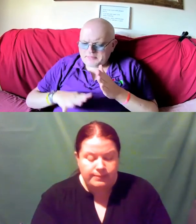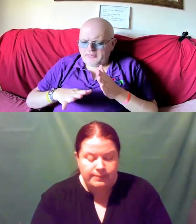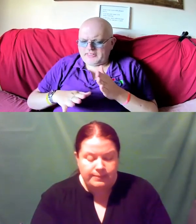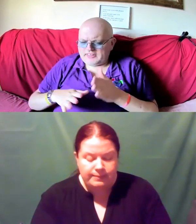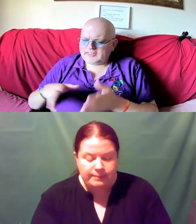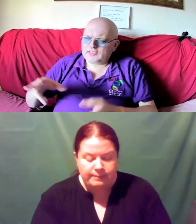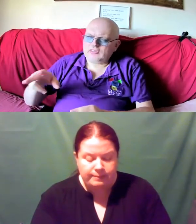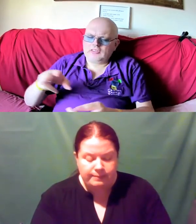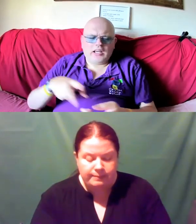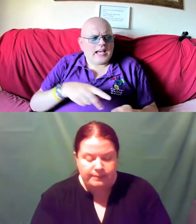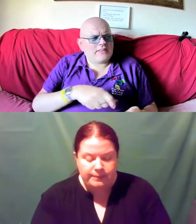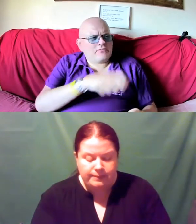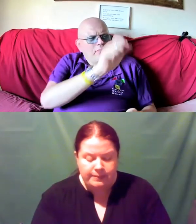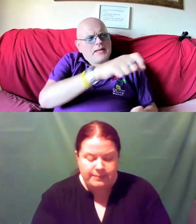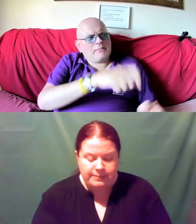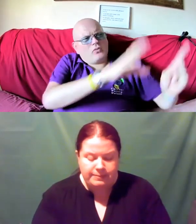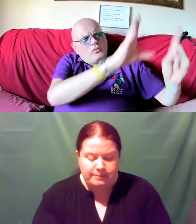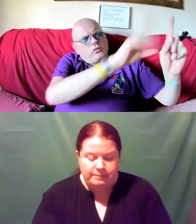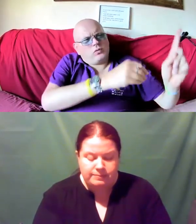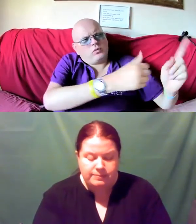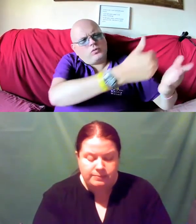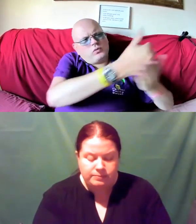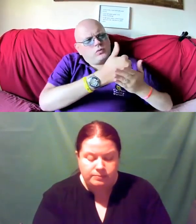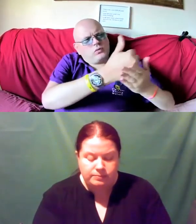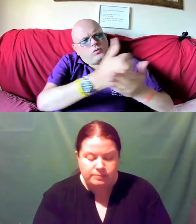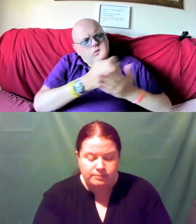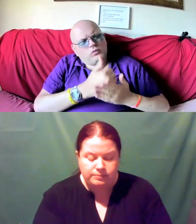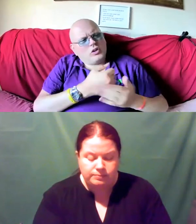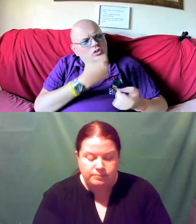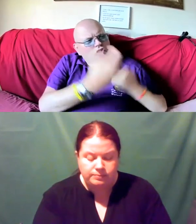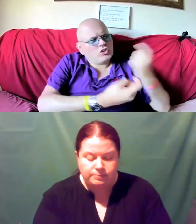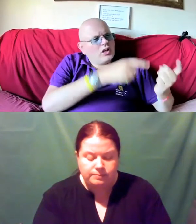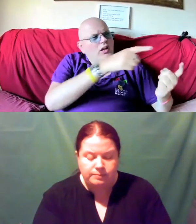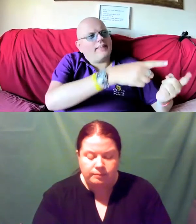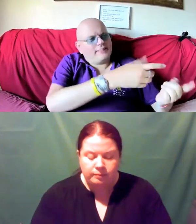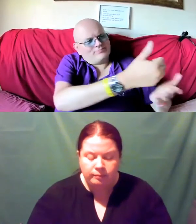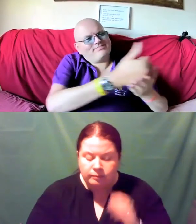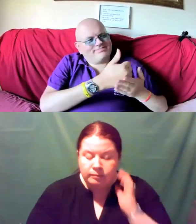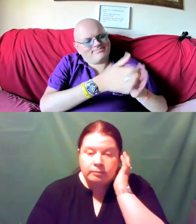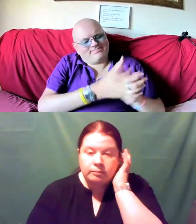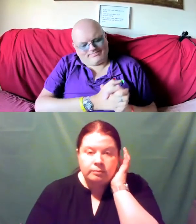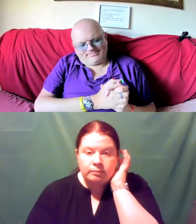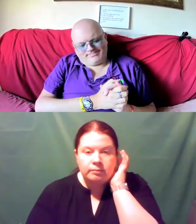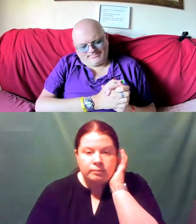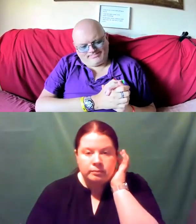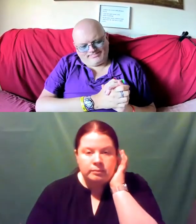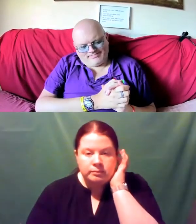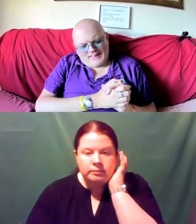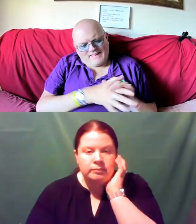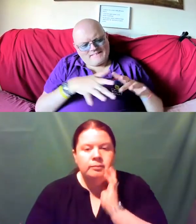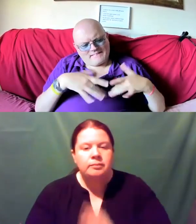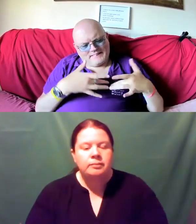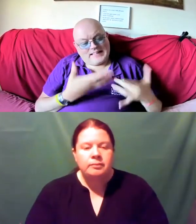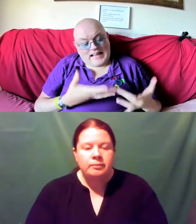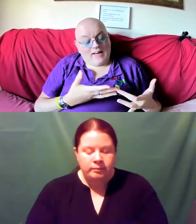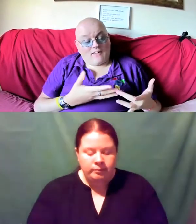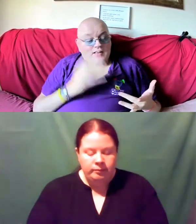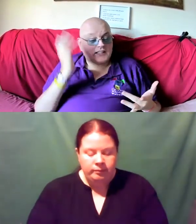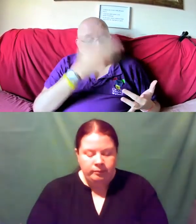directors, counselors, that kind of thing, who've supported me. So I do still have a spiritual director